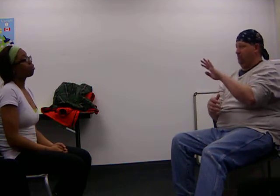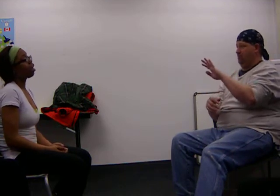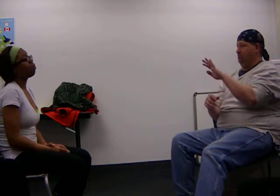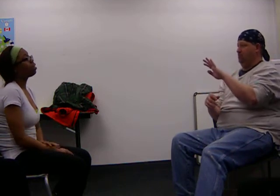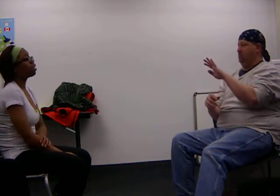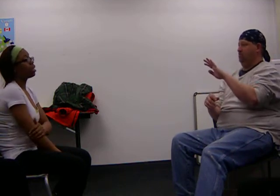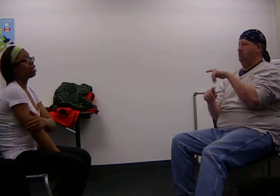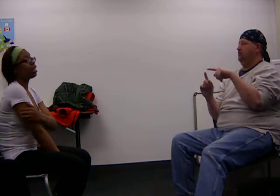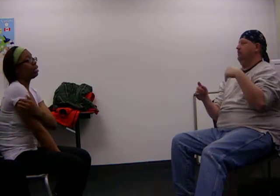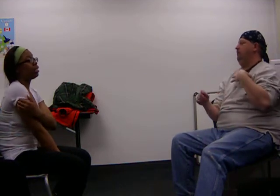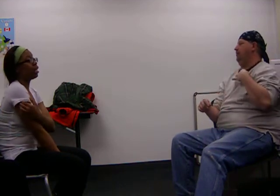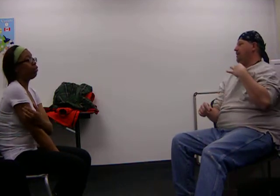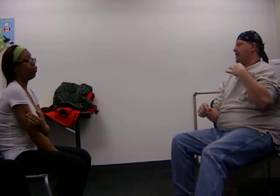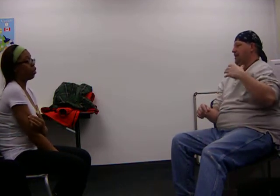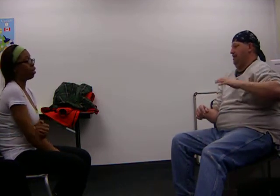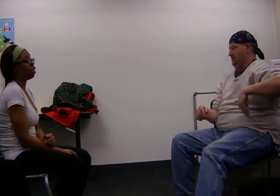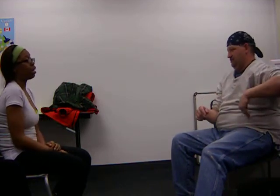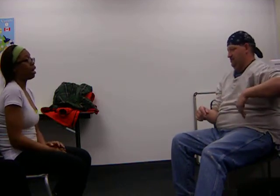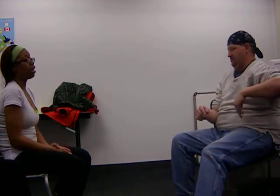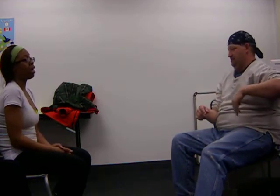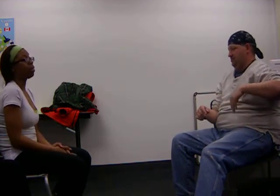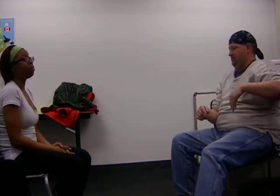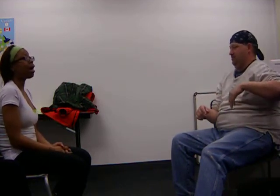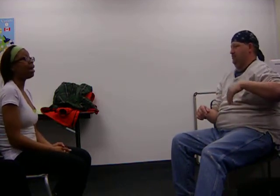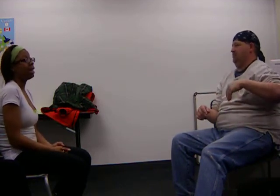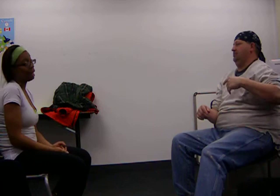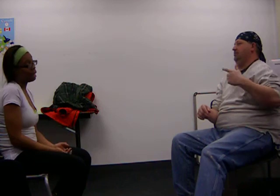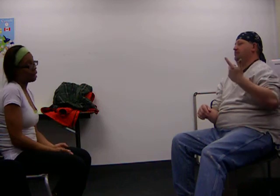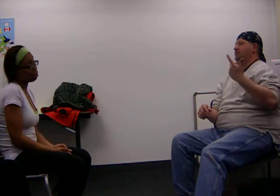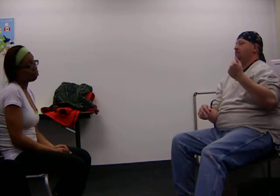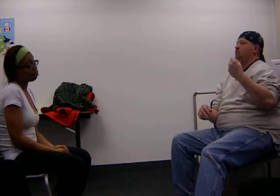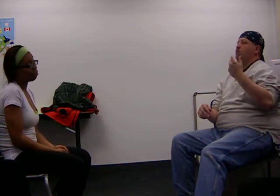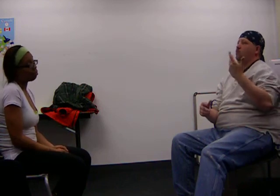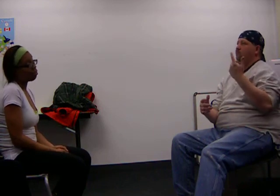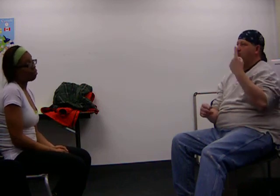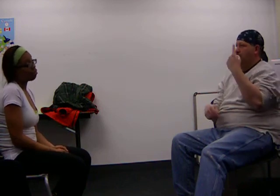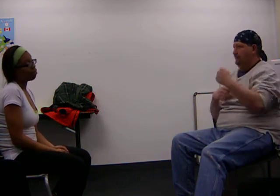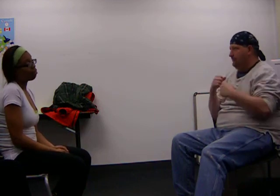I went to NCID in '84, and I had applied late.